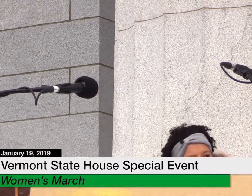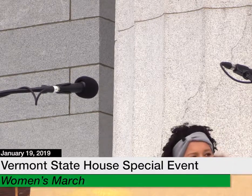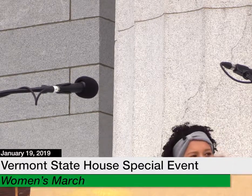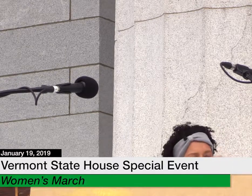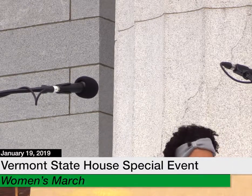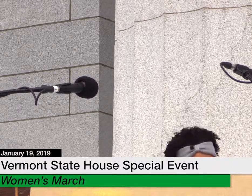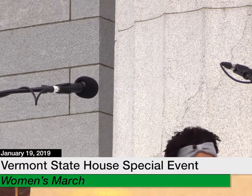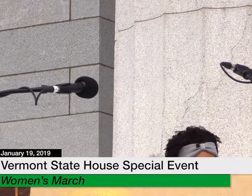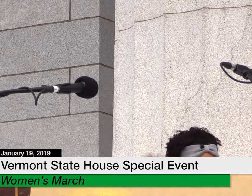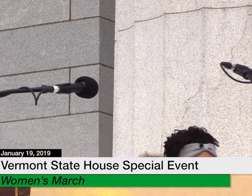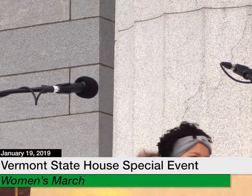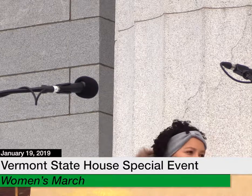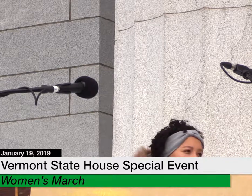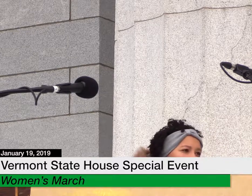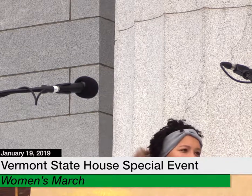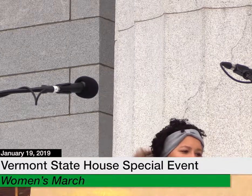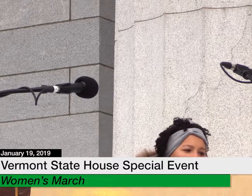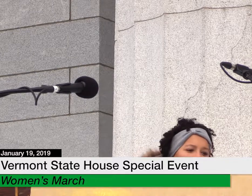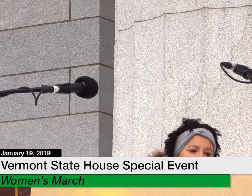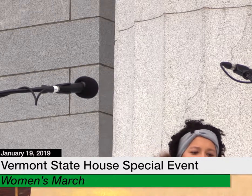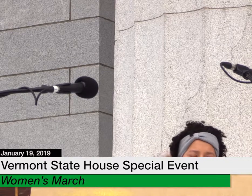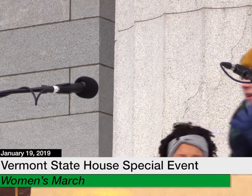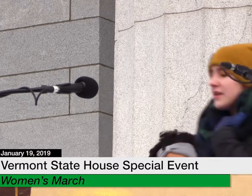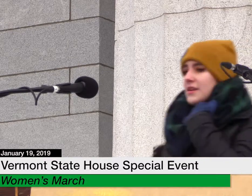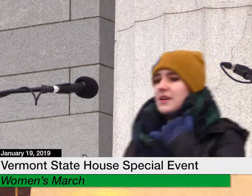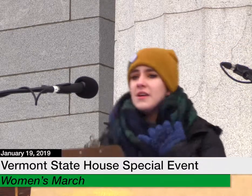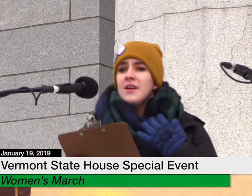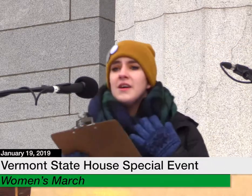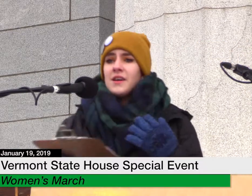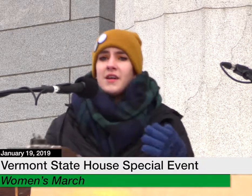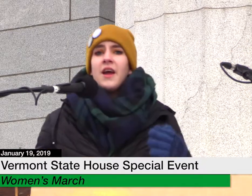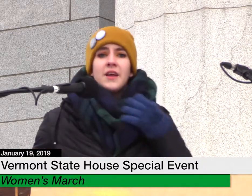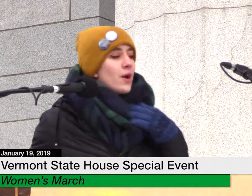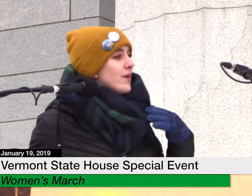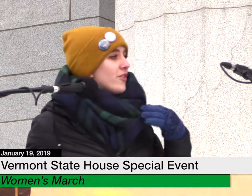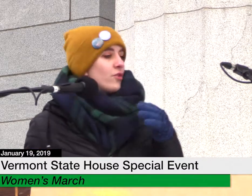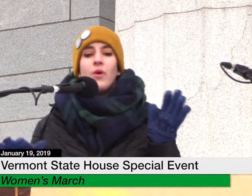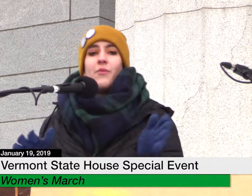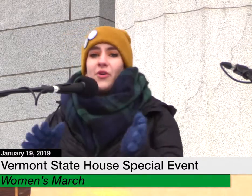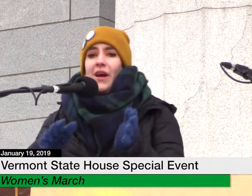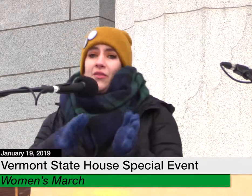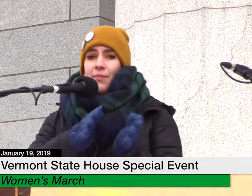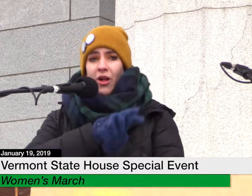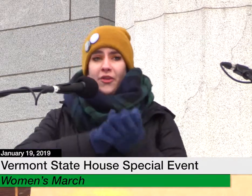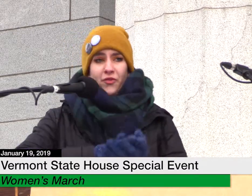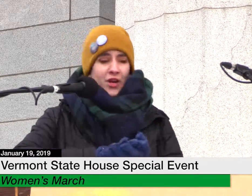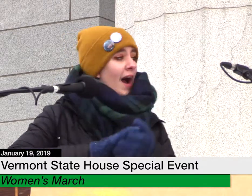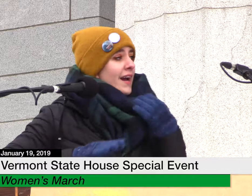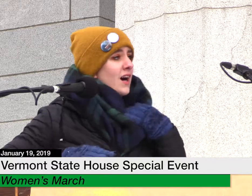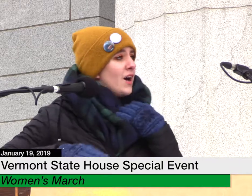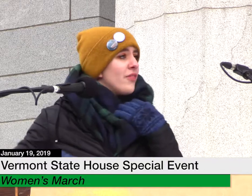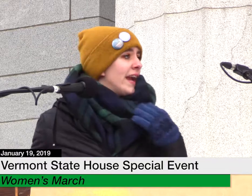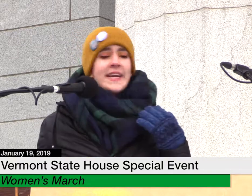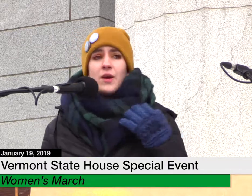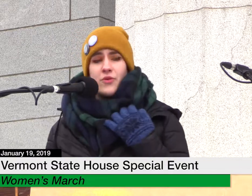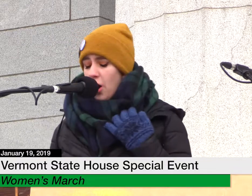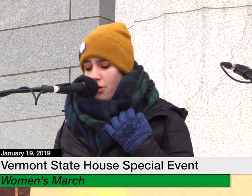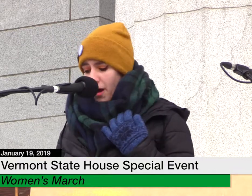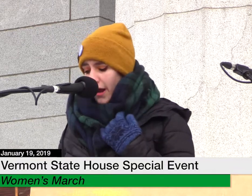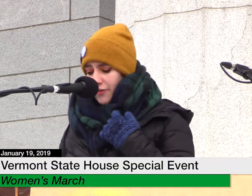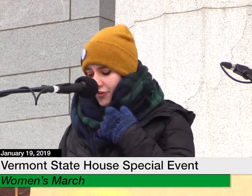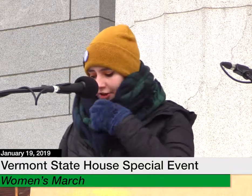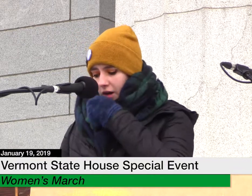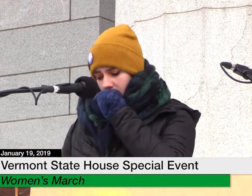Can we just one more round of applause for Kaya. Thank you